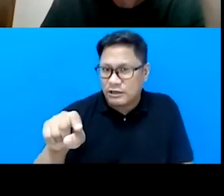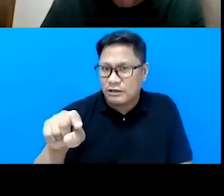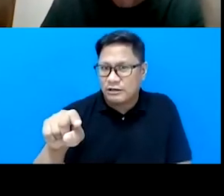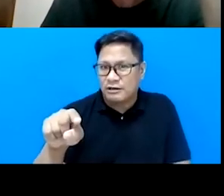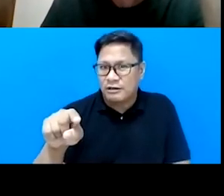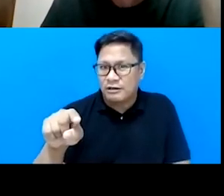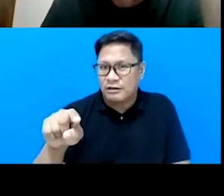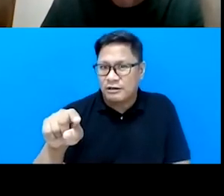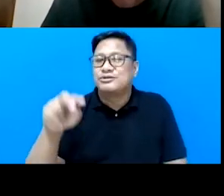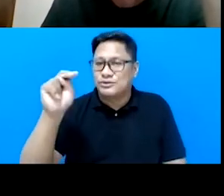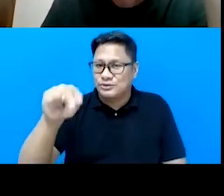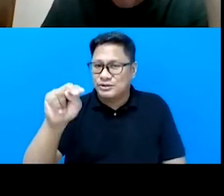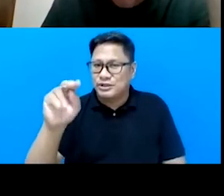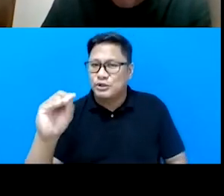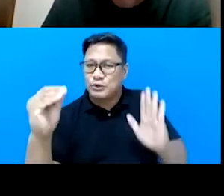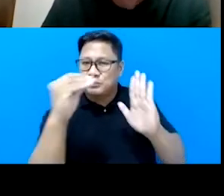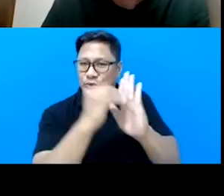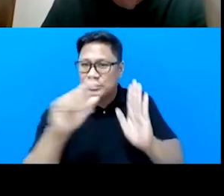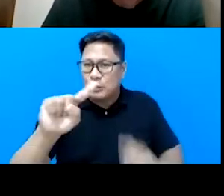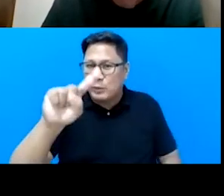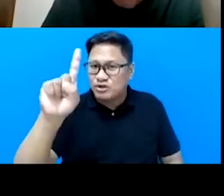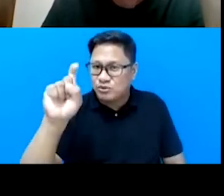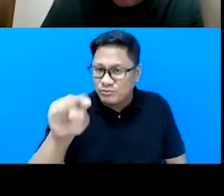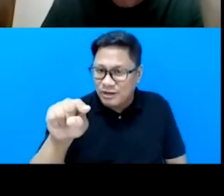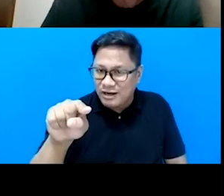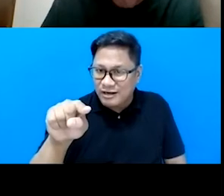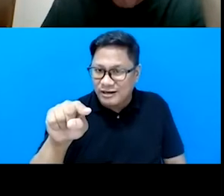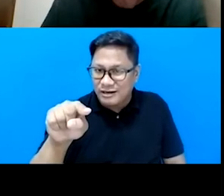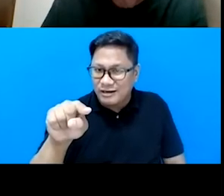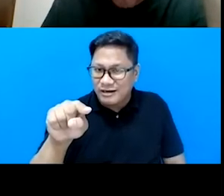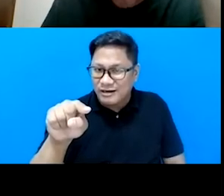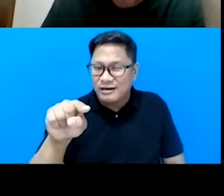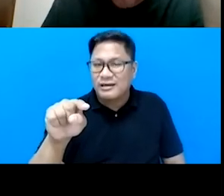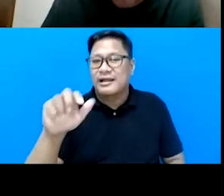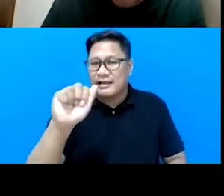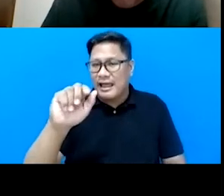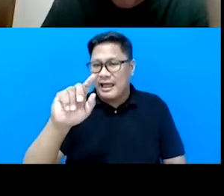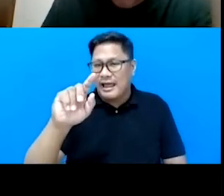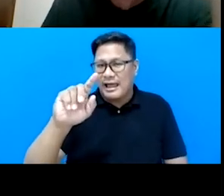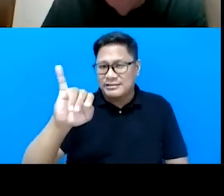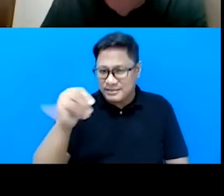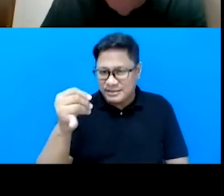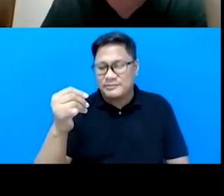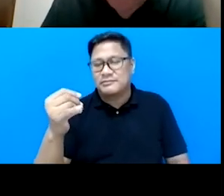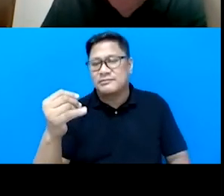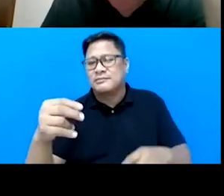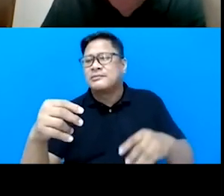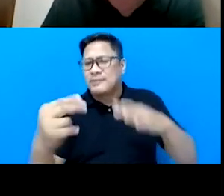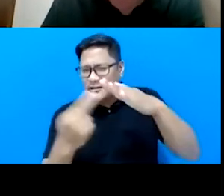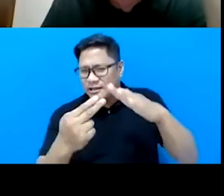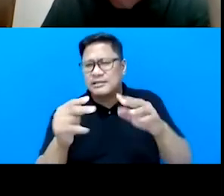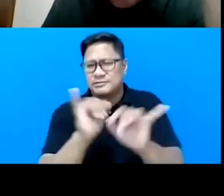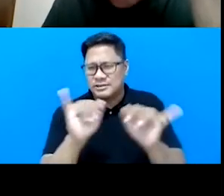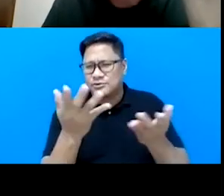So you just need to put the question mark and then adjective underneath, like you have it.